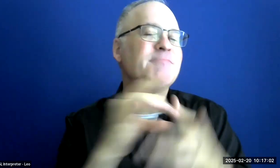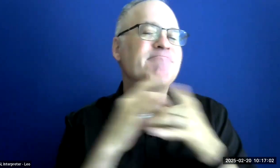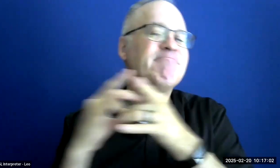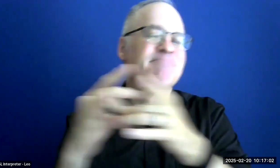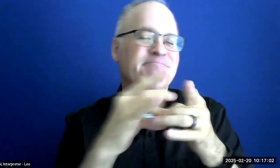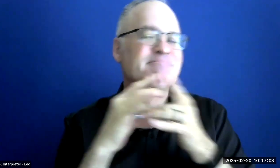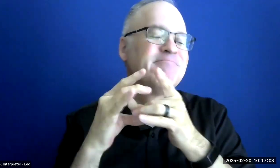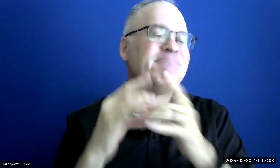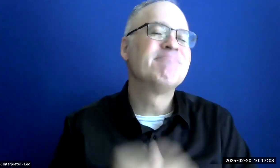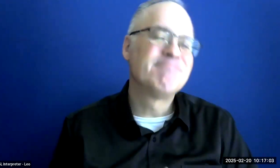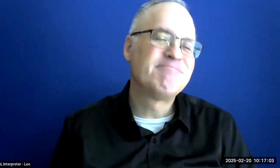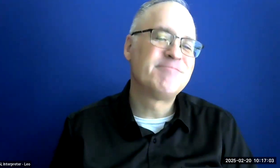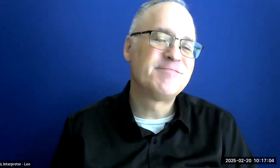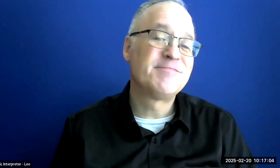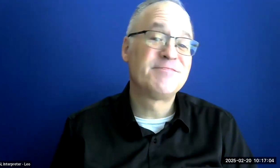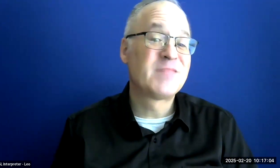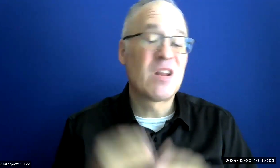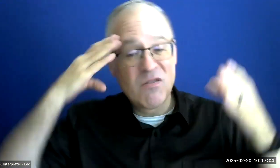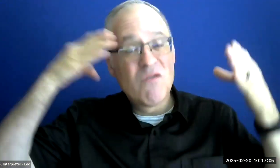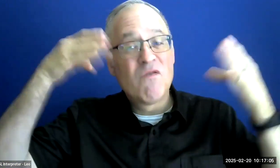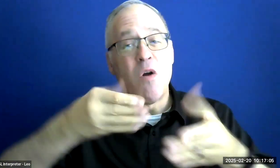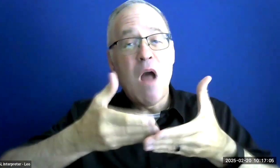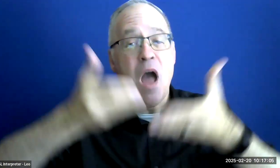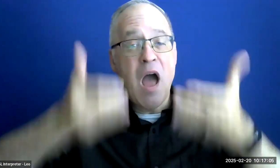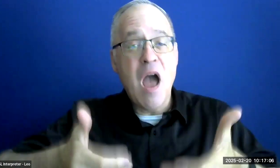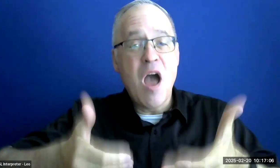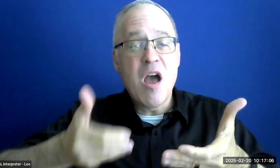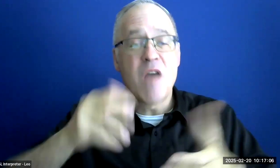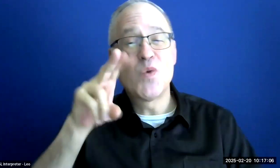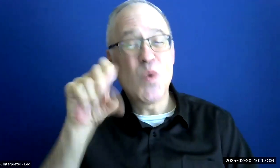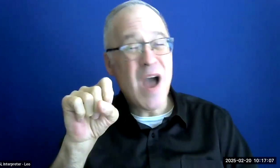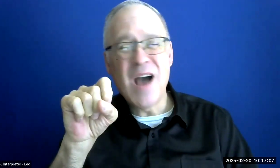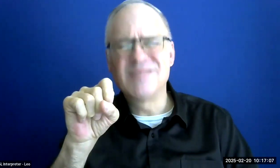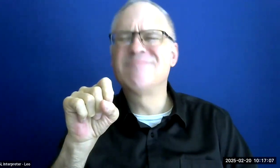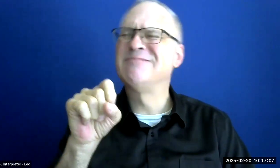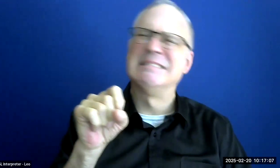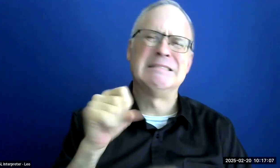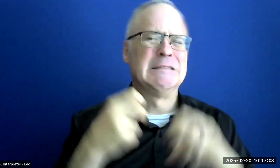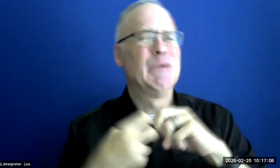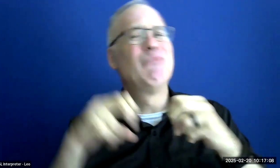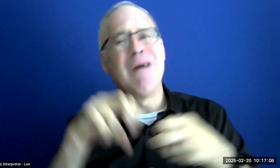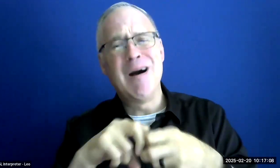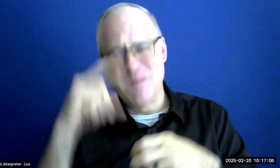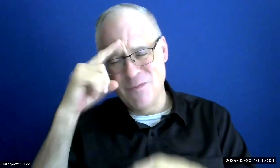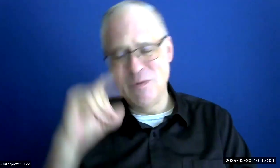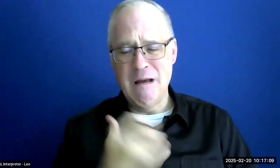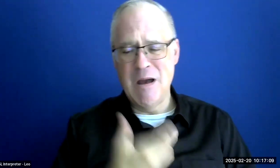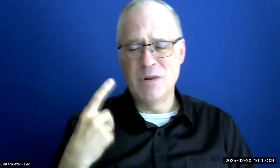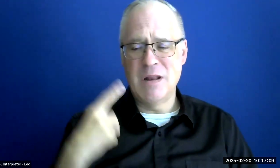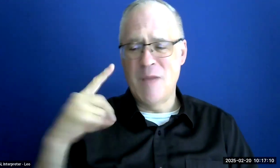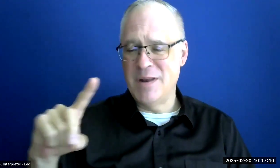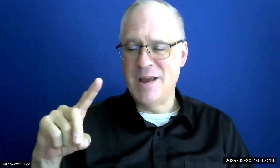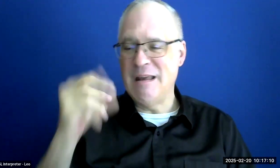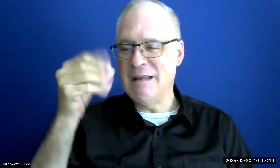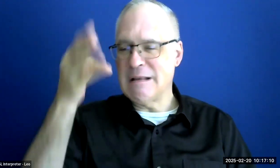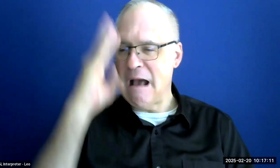So, U.S. centrism is a problem in the United Methodist Church, and God is calling us to a better connectionalism. The way